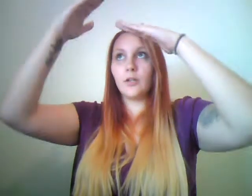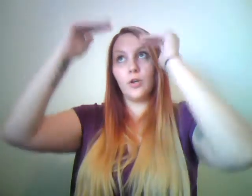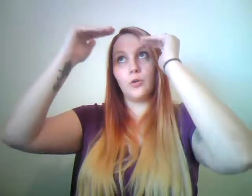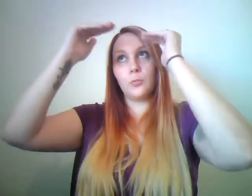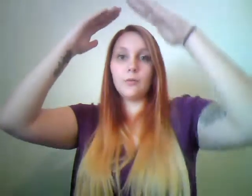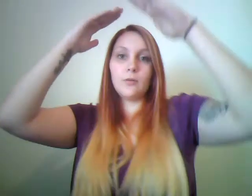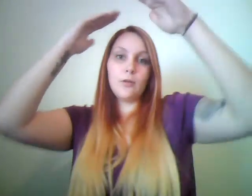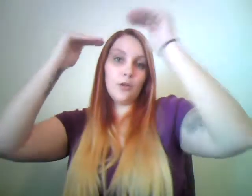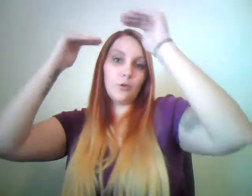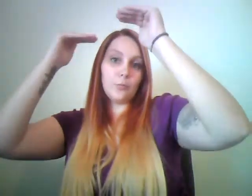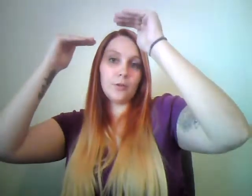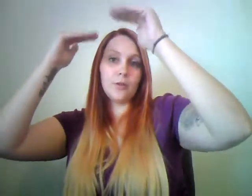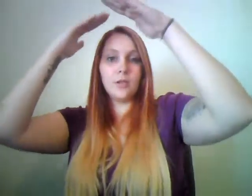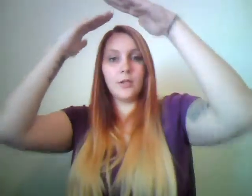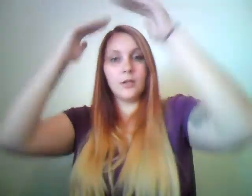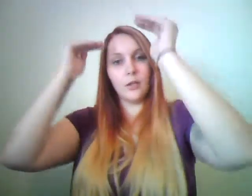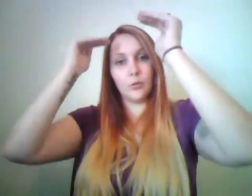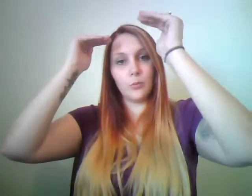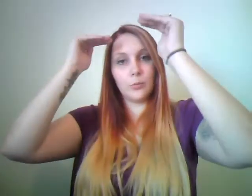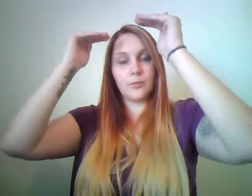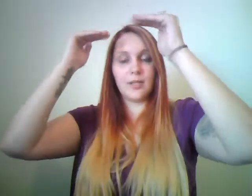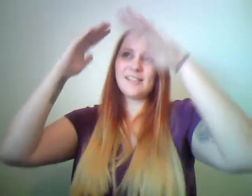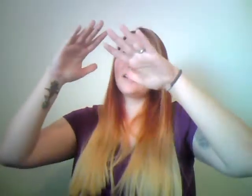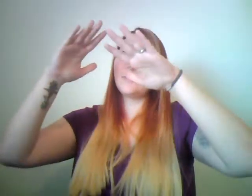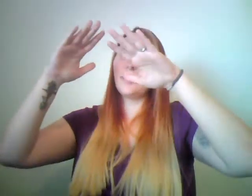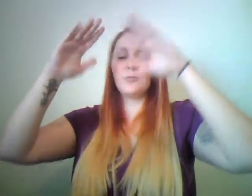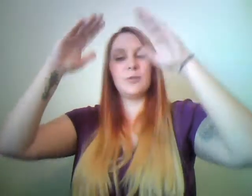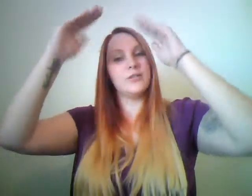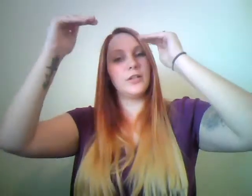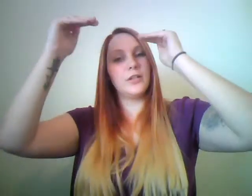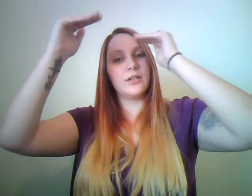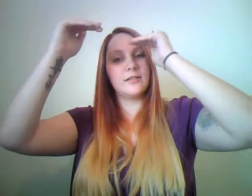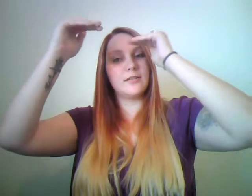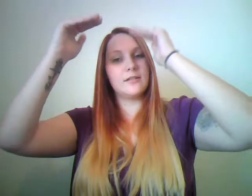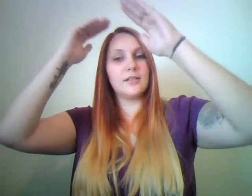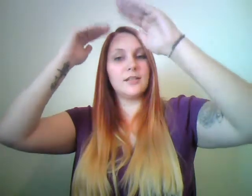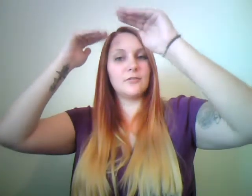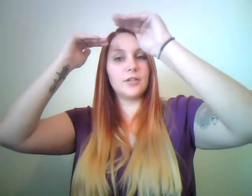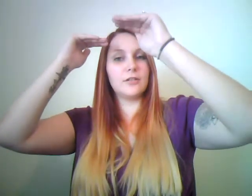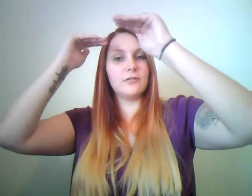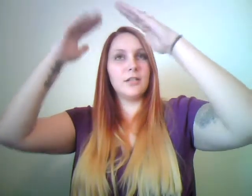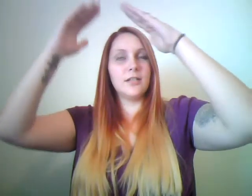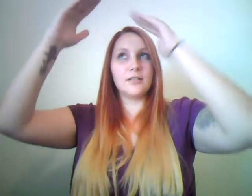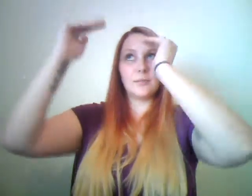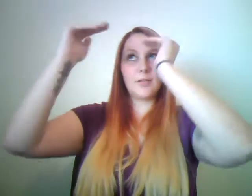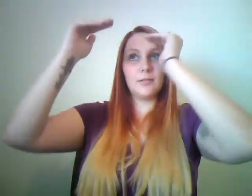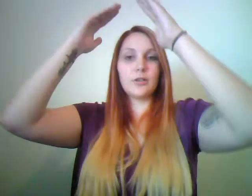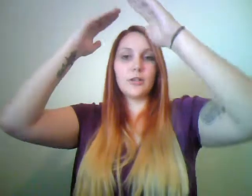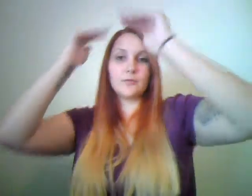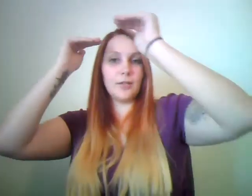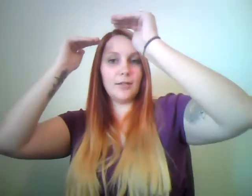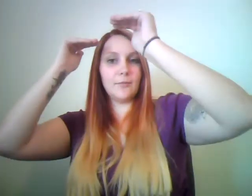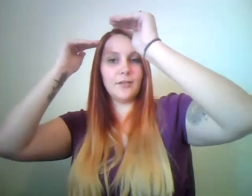Hope, hope, hope. I guess it doesn't matter which one of your hands is in the front, because I'm kind of more comfortable having my left in the